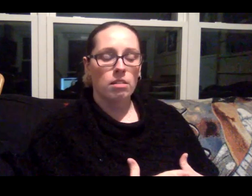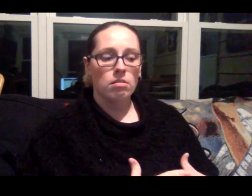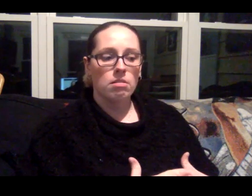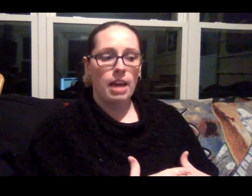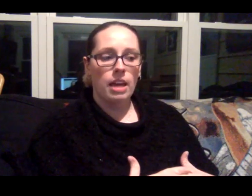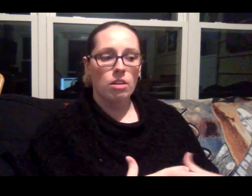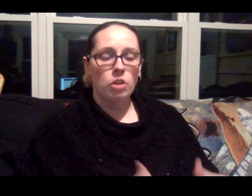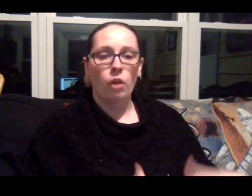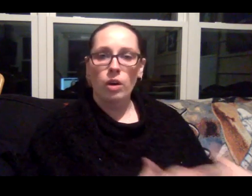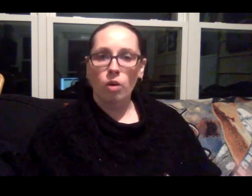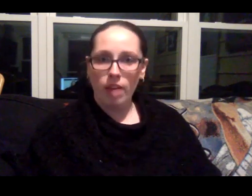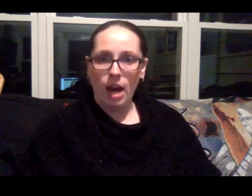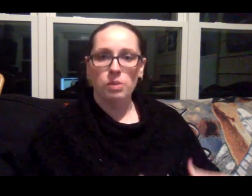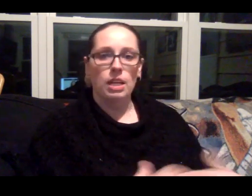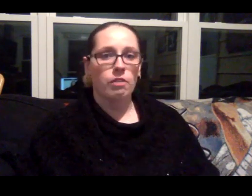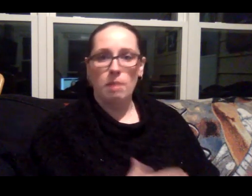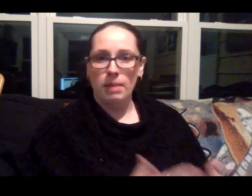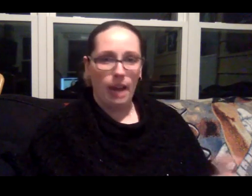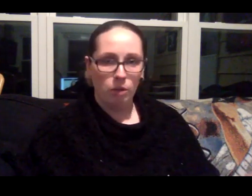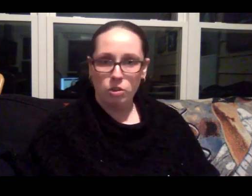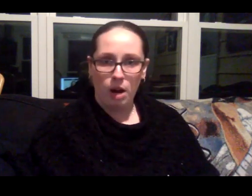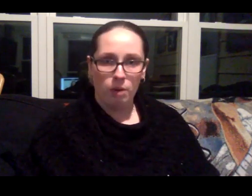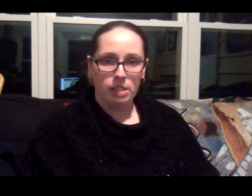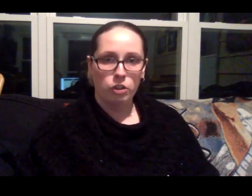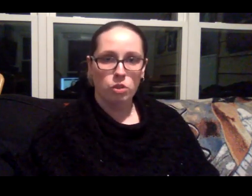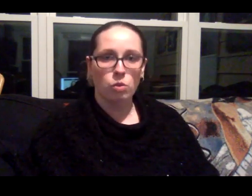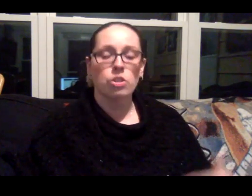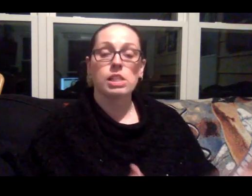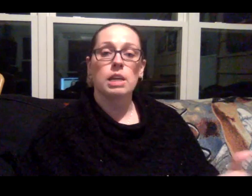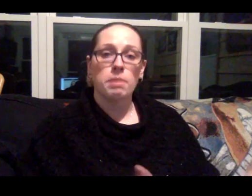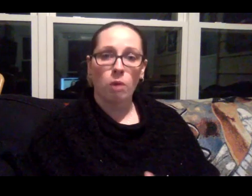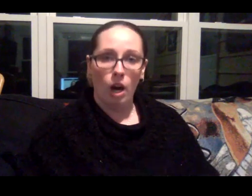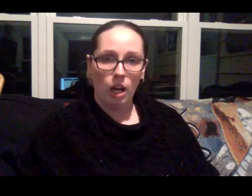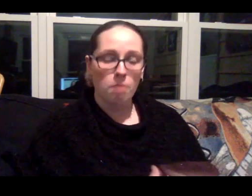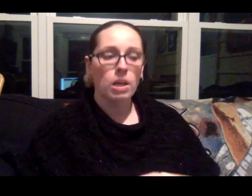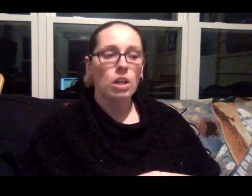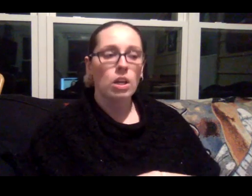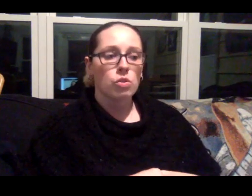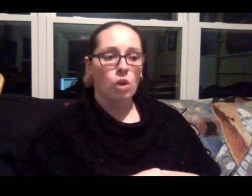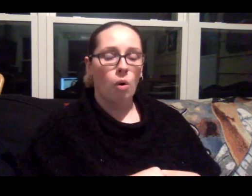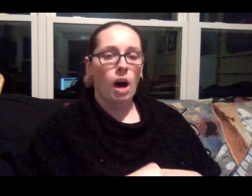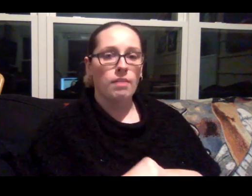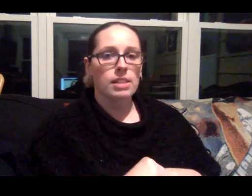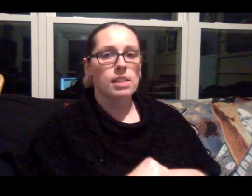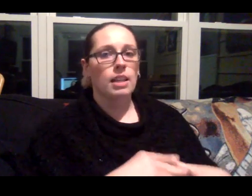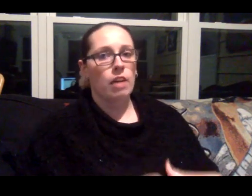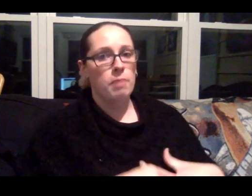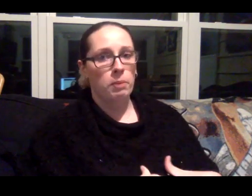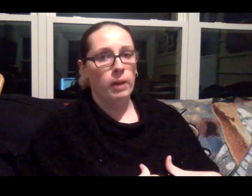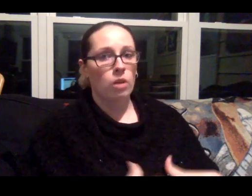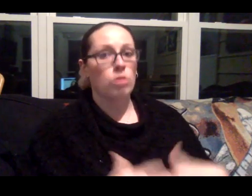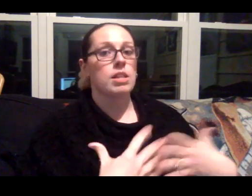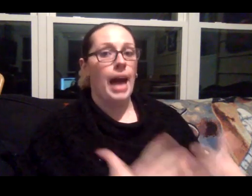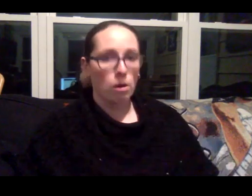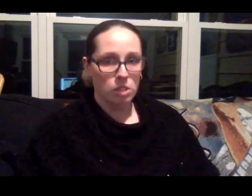but they, you know, they go to the house, they give them maybe an hour, two hours after school just to keep them caught up. So obviously a lot of